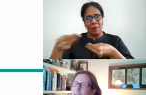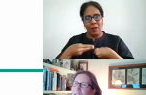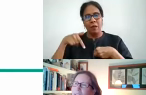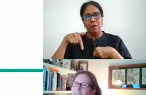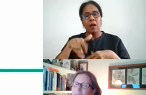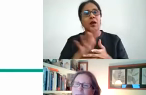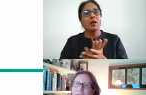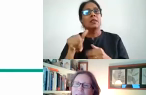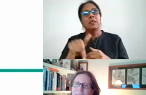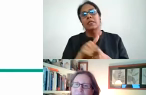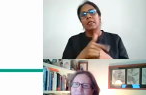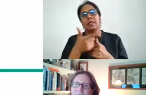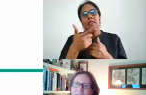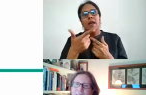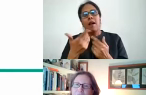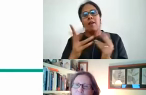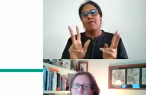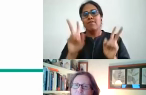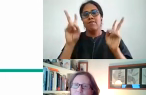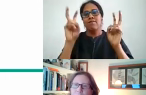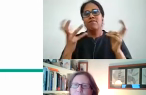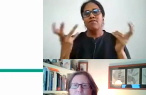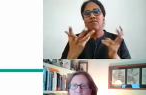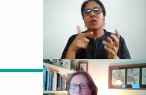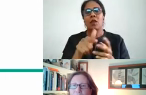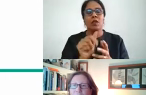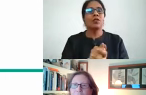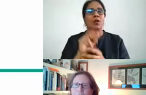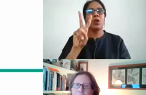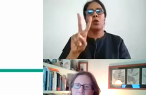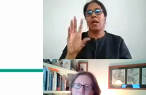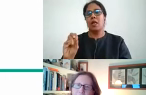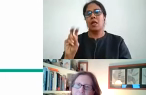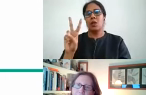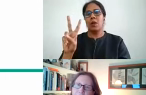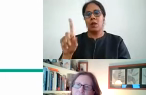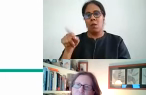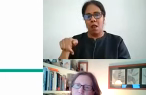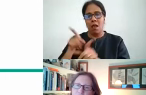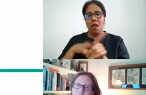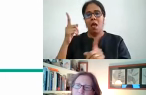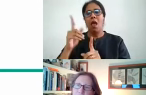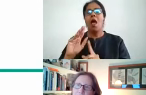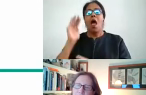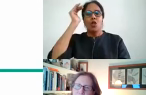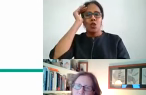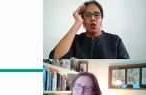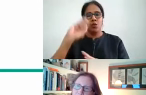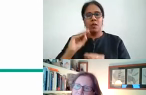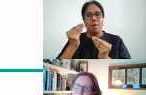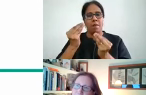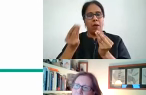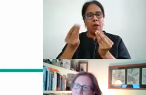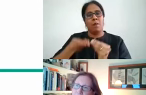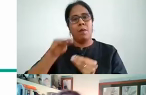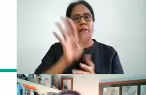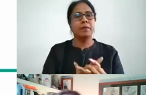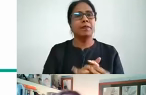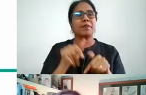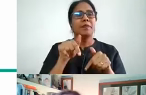three topics and in essence is a 2021 update on the status of the 802.11 standards development.